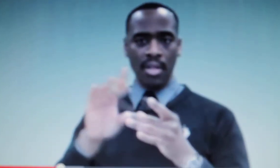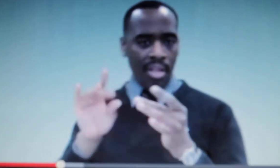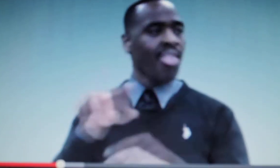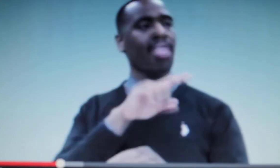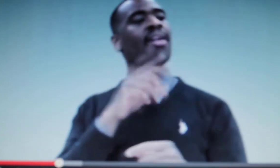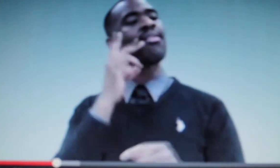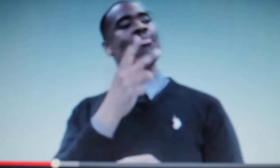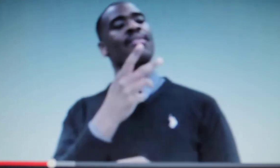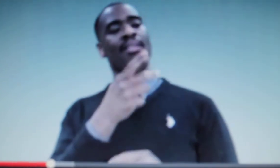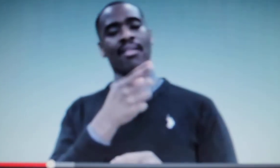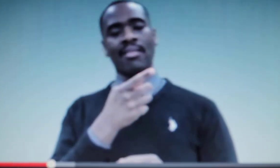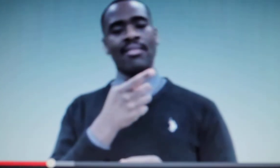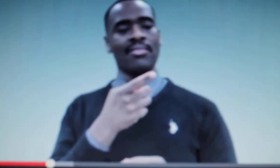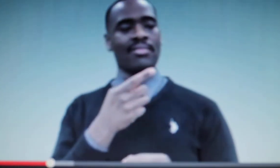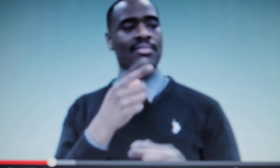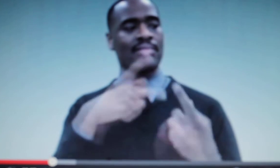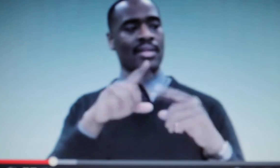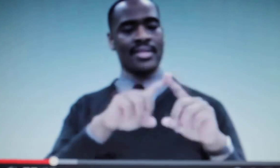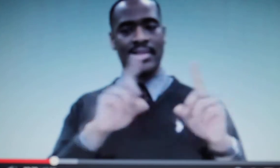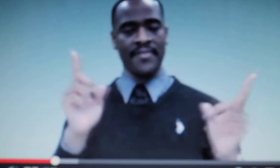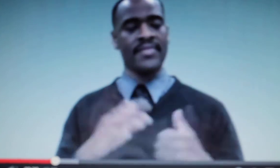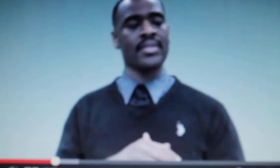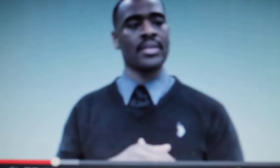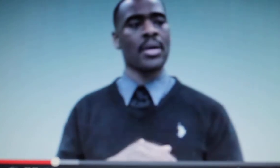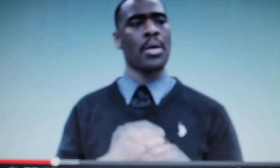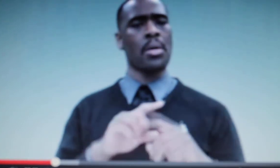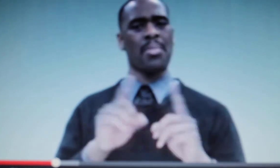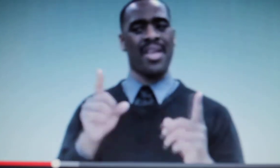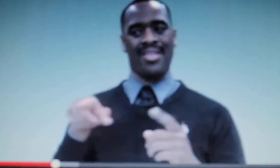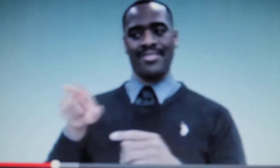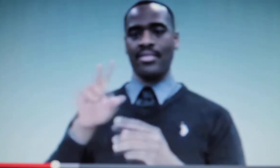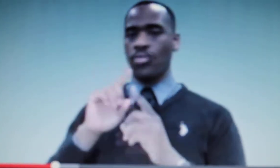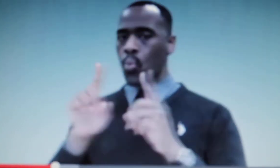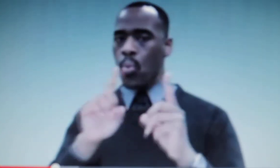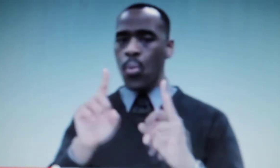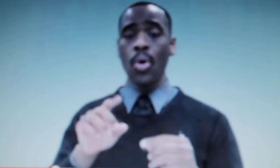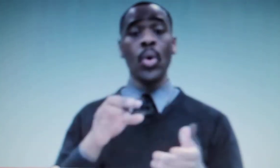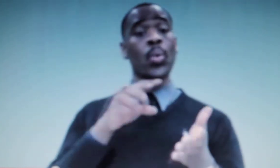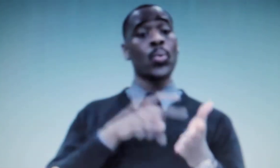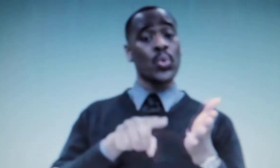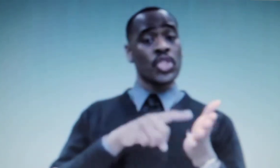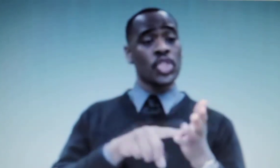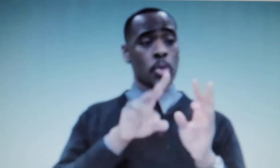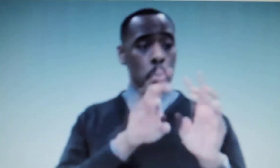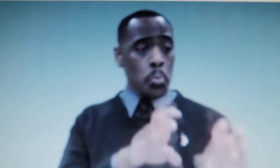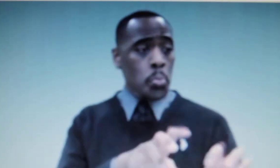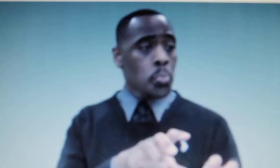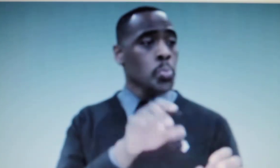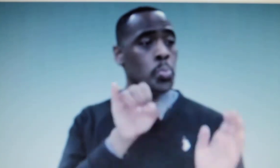expressions, the movements, and you could identify that because it was different from regular